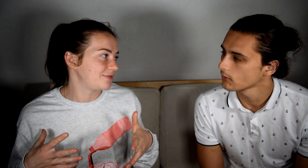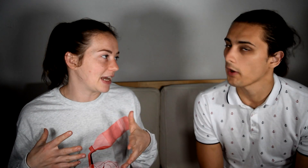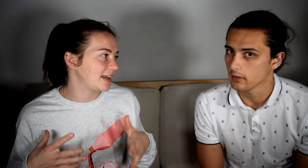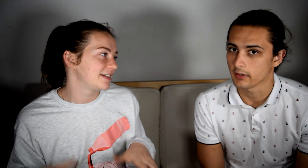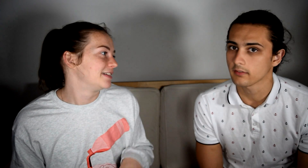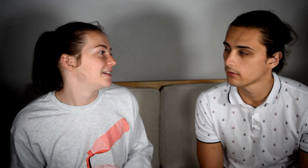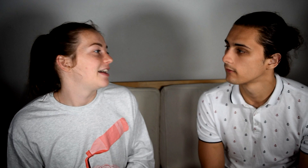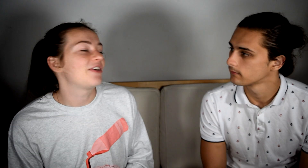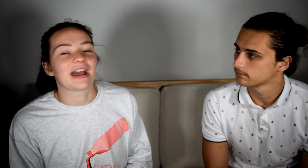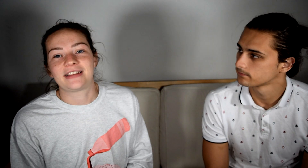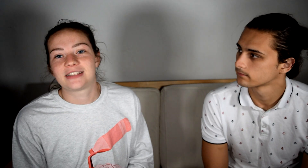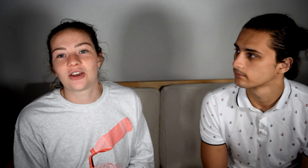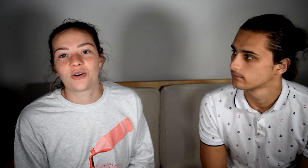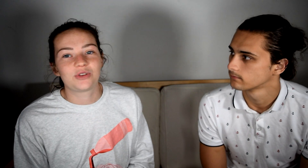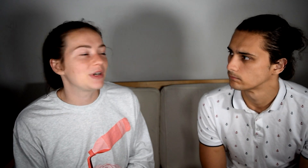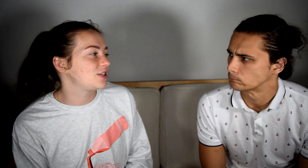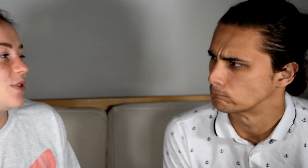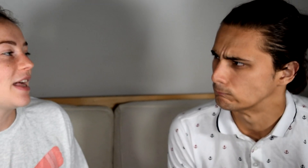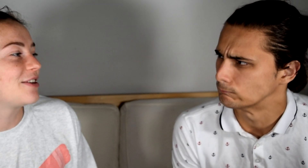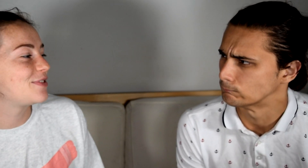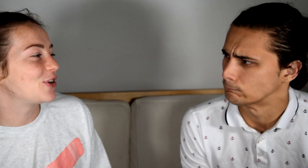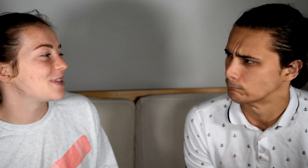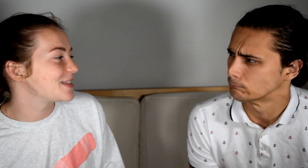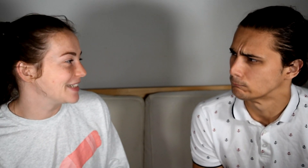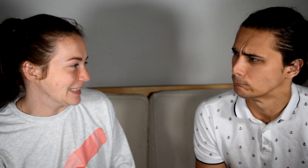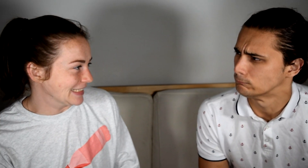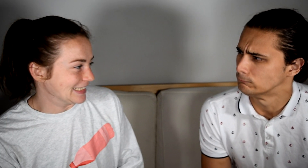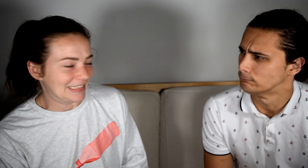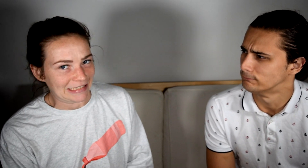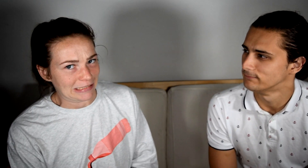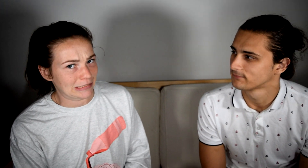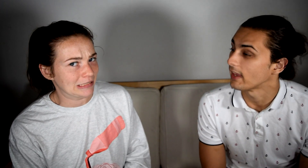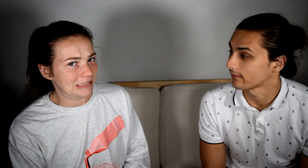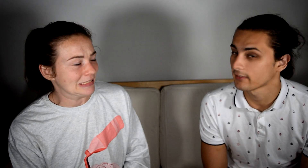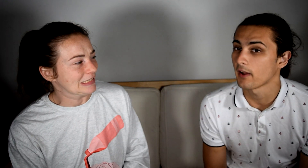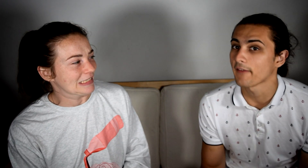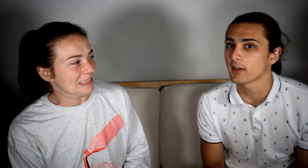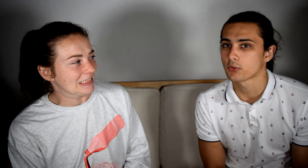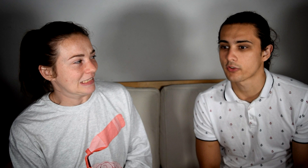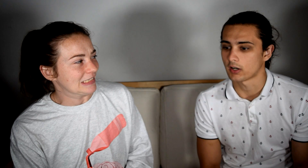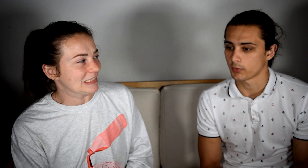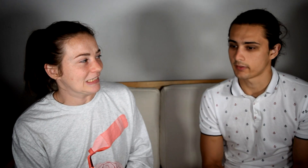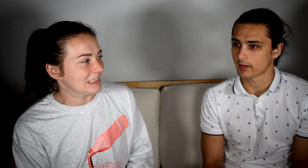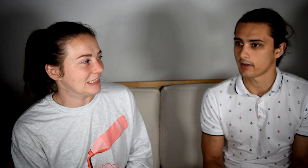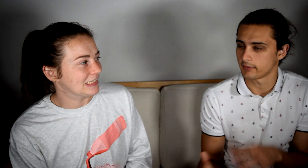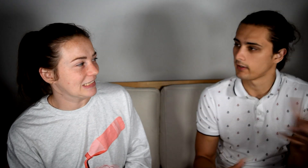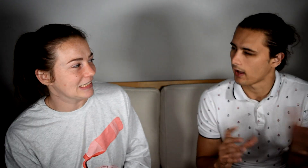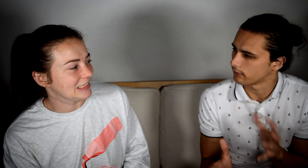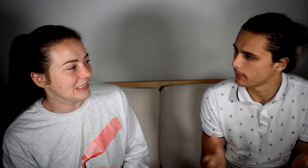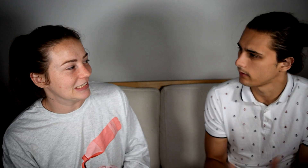Okay, right? yes. Okay, so you wanted to do letters first? Yes, yeah, I think we should start with kind of the alphabet in a